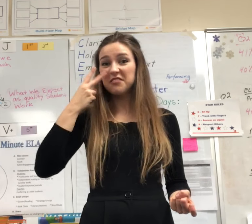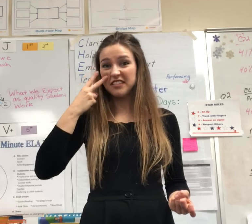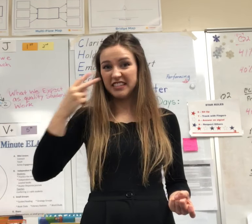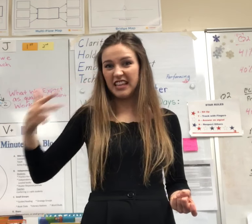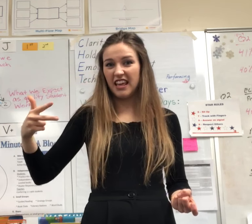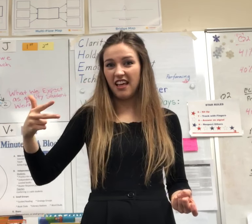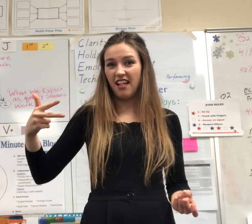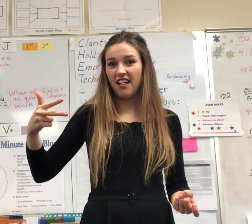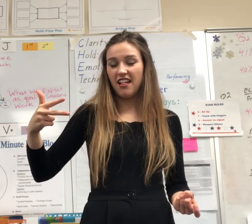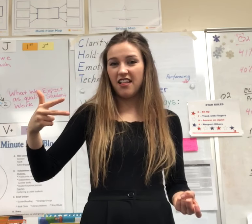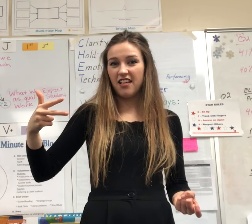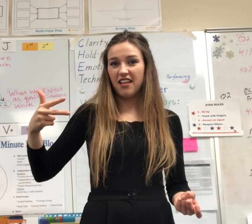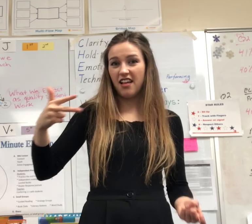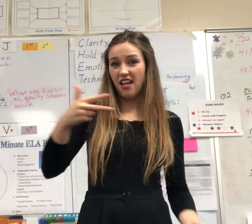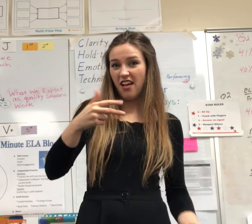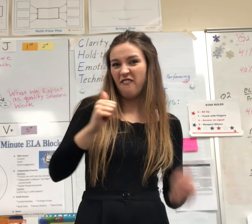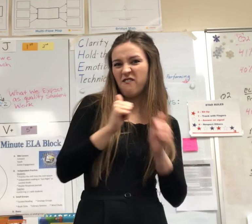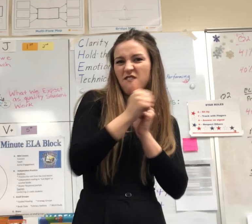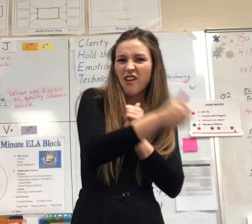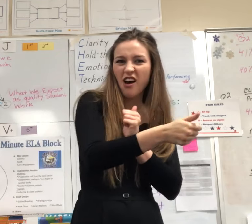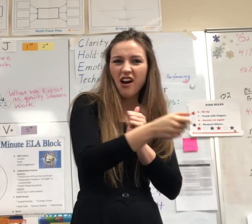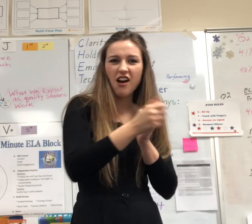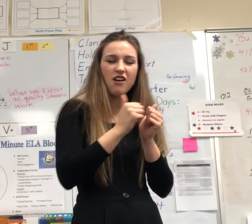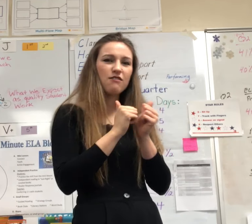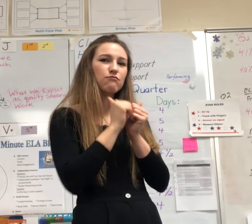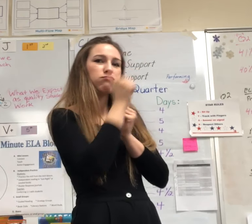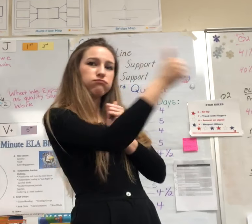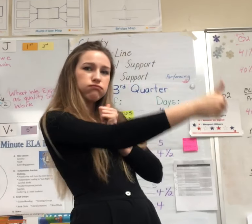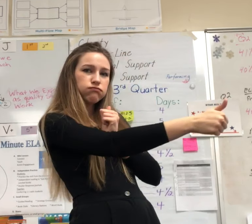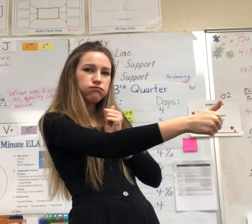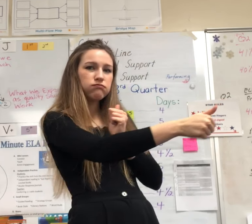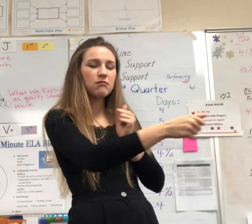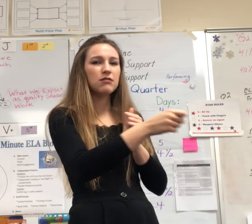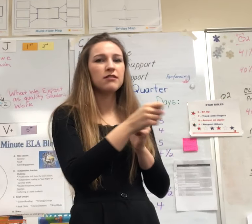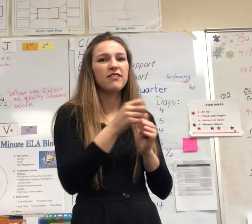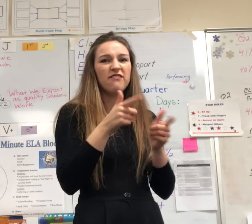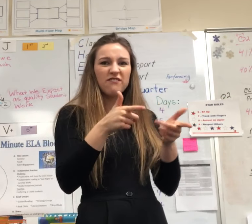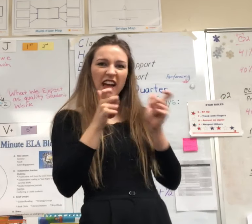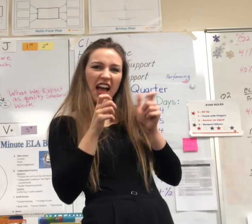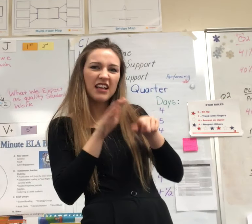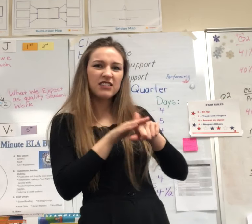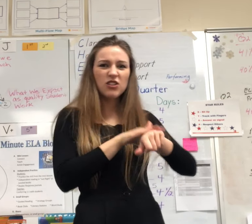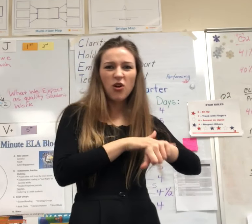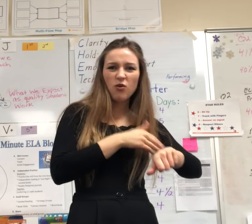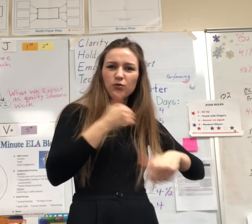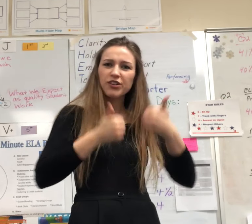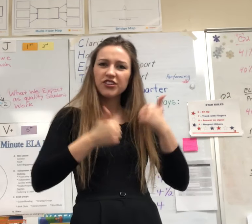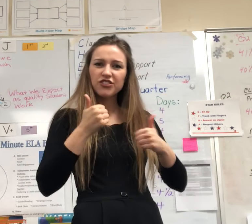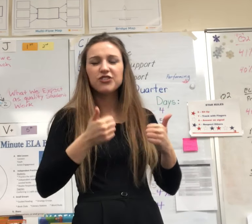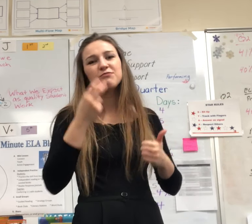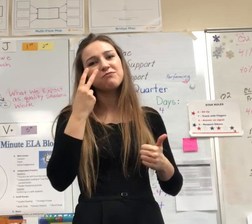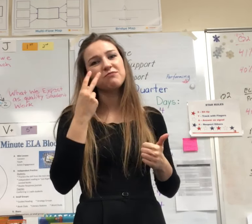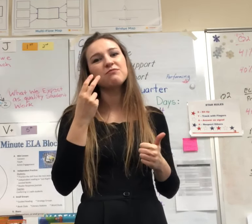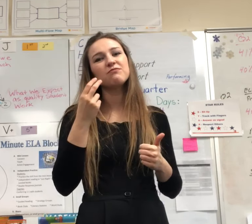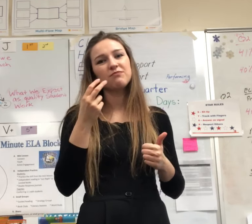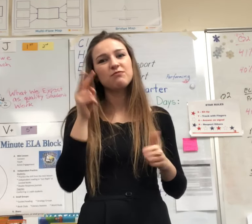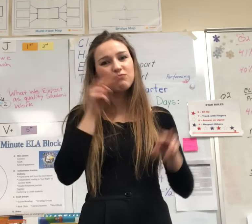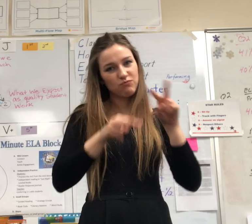far and how fast it will go with however many washers you put on there, whether it's 4, 8, 16, or